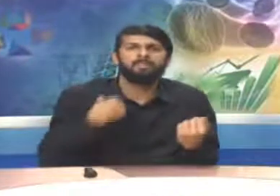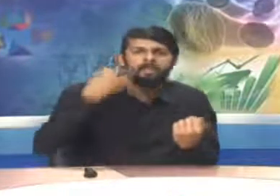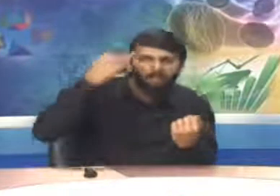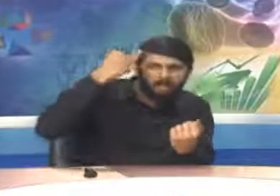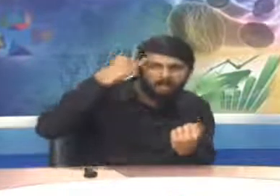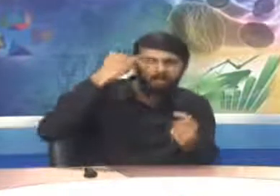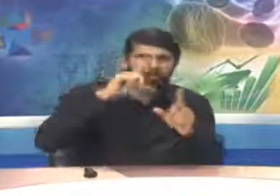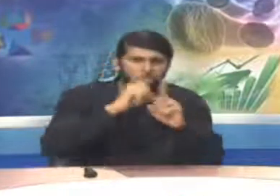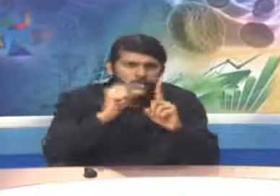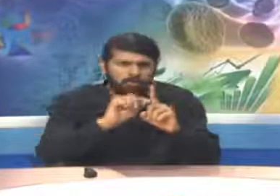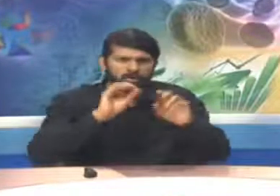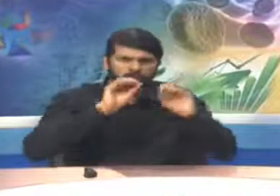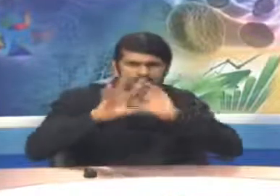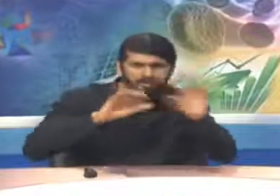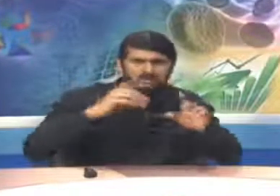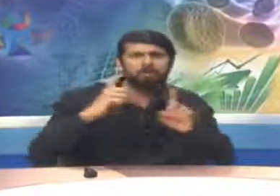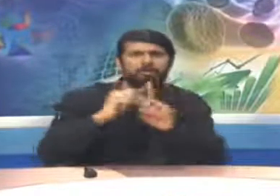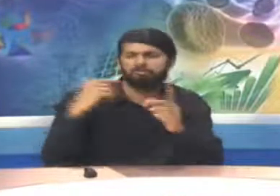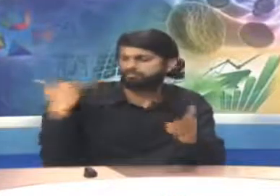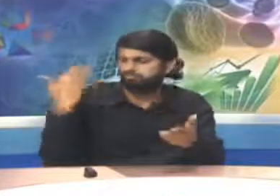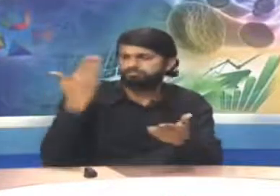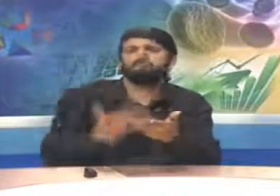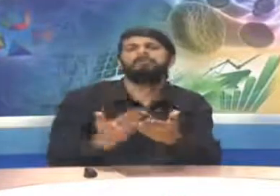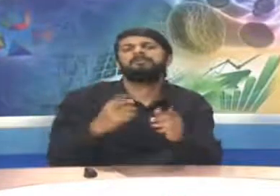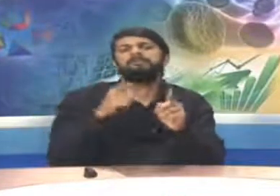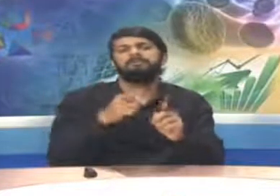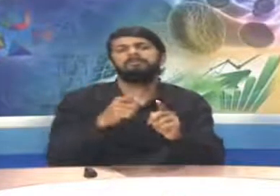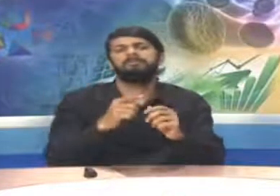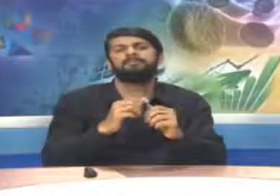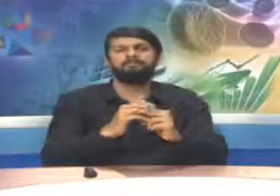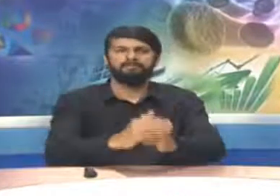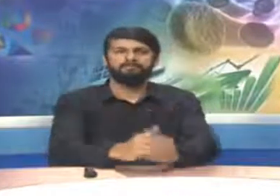It means self activities.